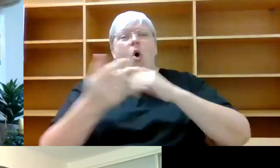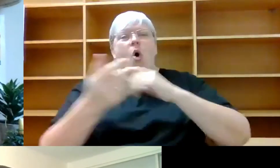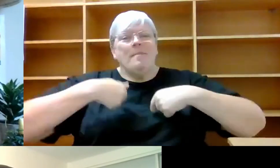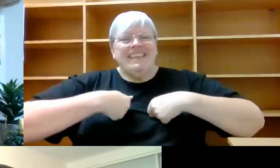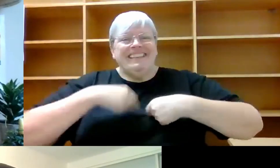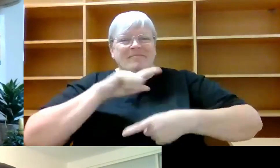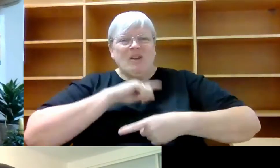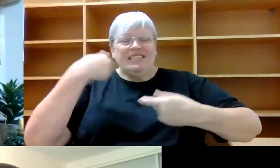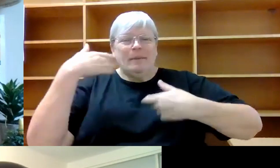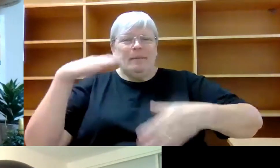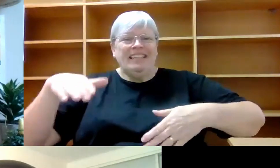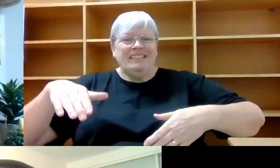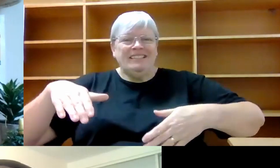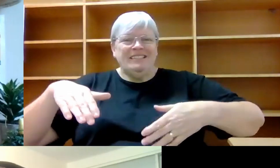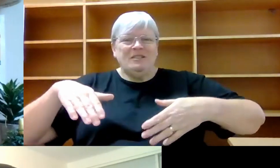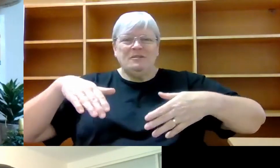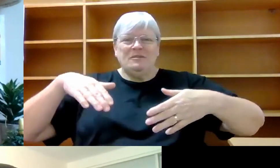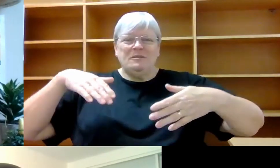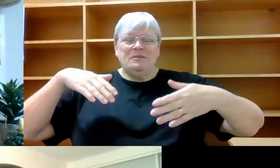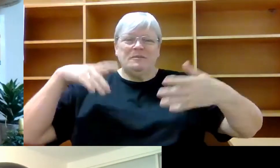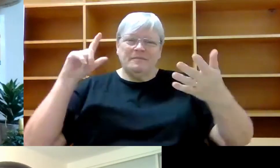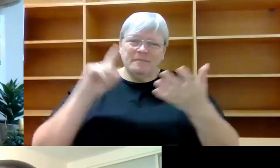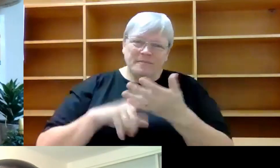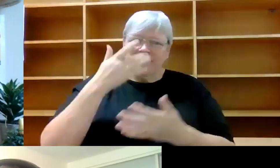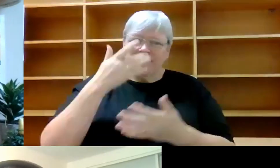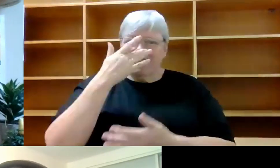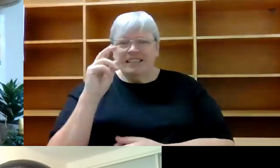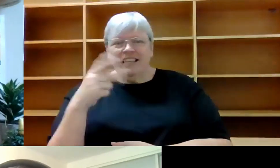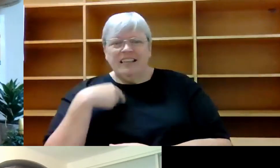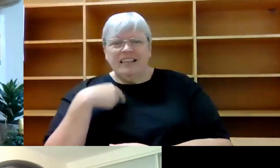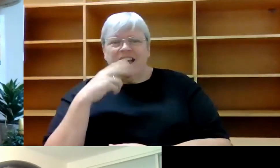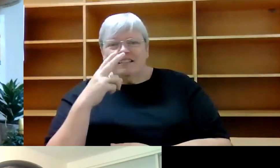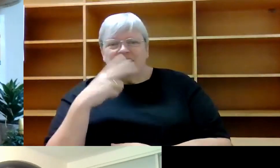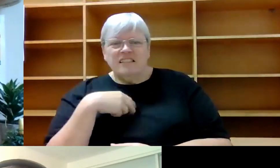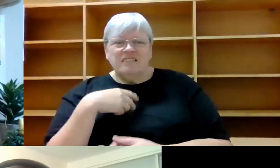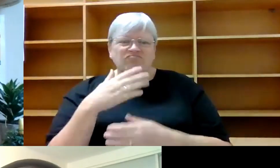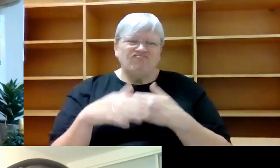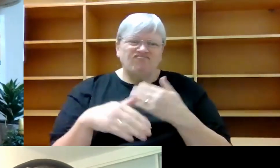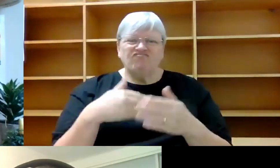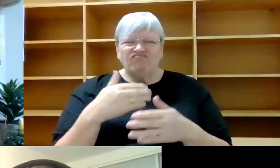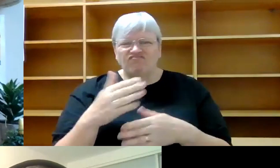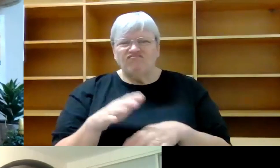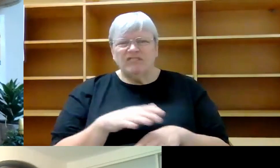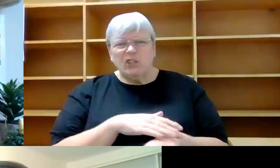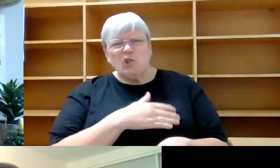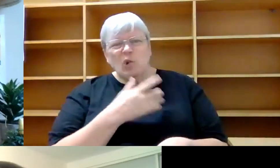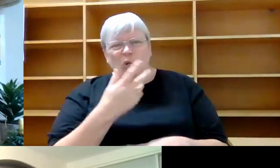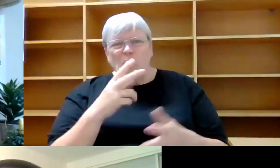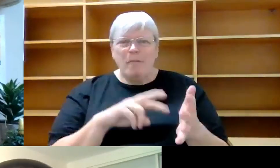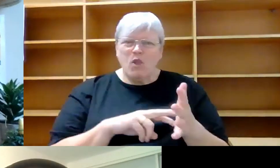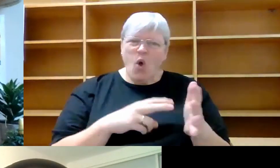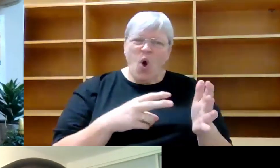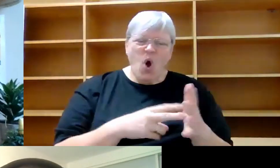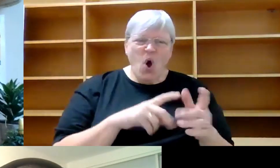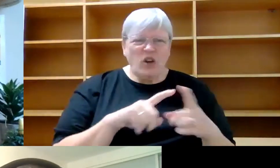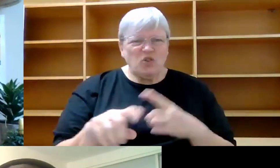dip into literary fiction again, and I see a slow-moving plot, and I see writers trying to be clever instead of telling